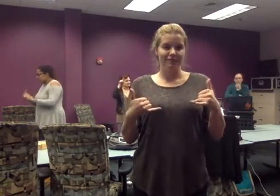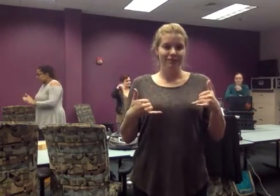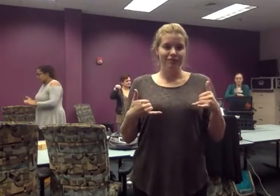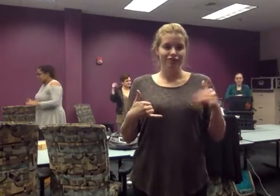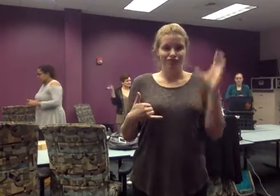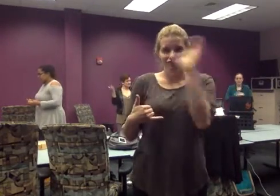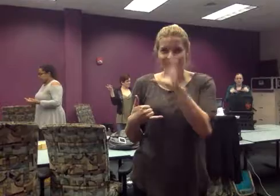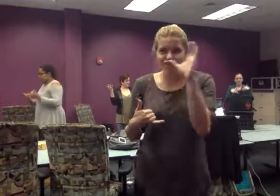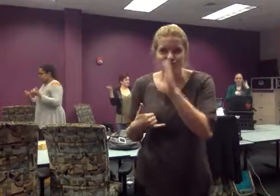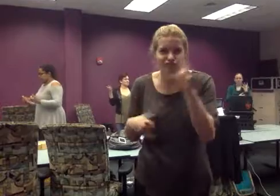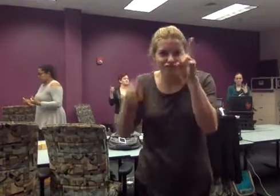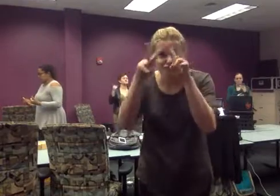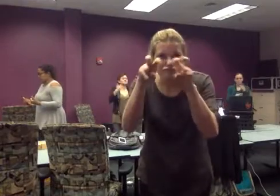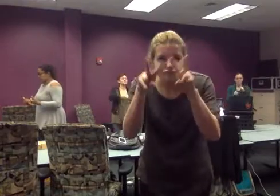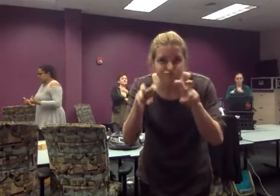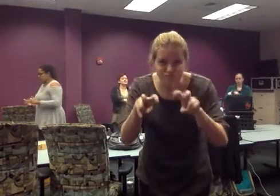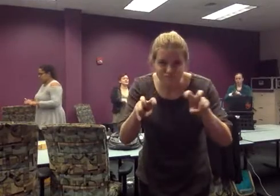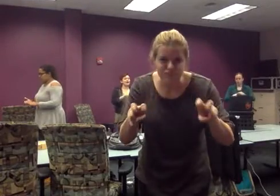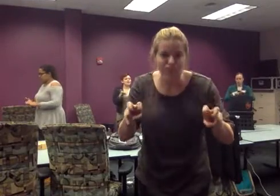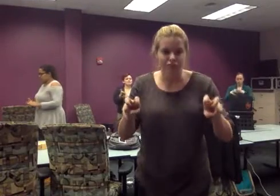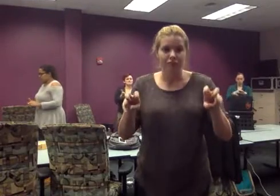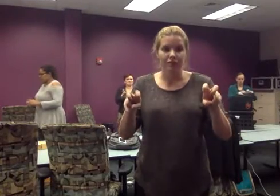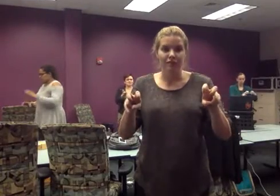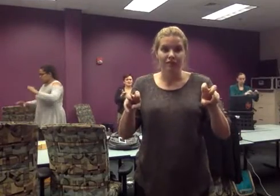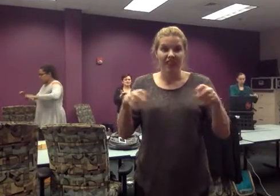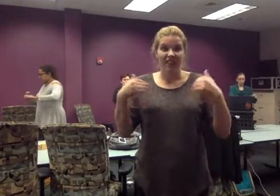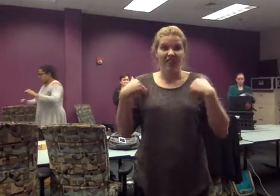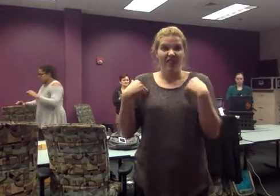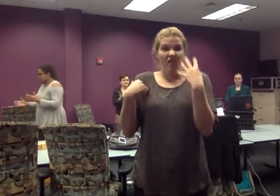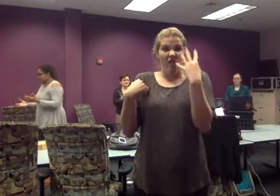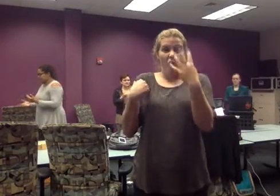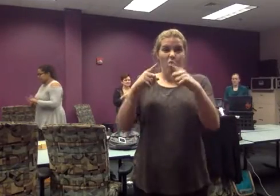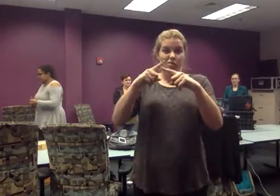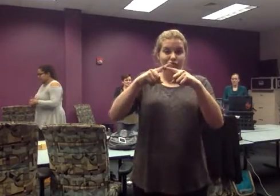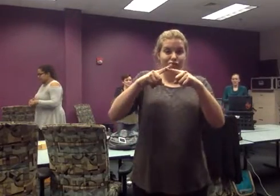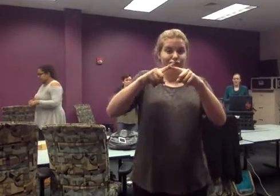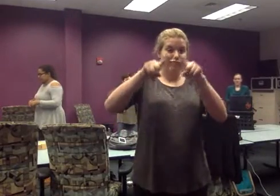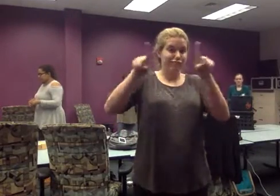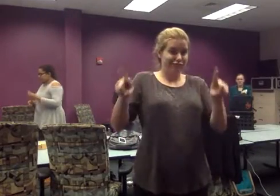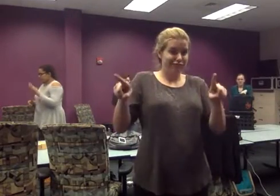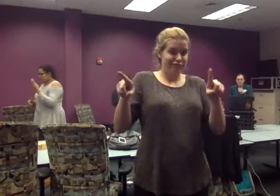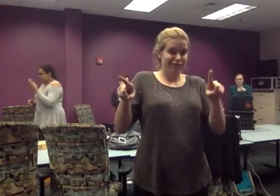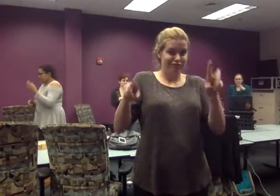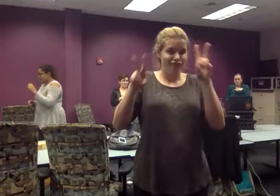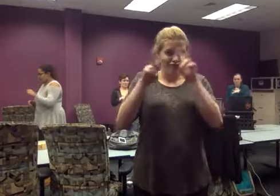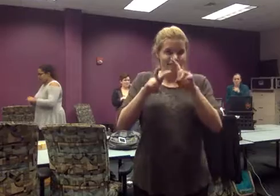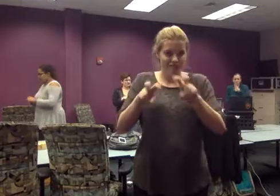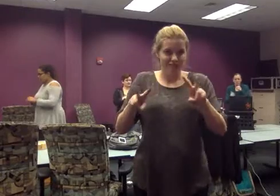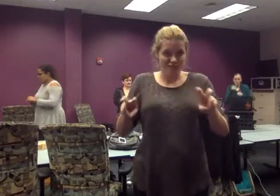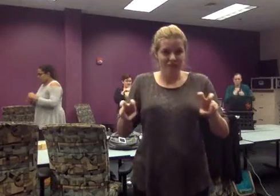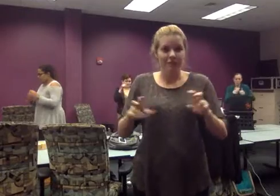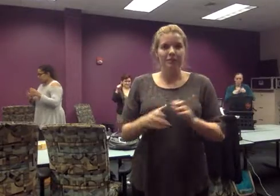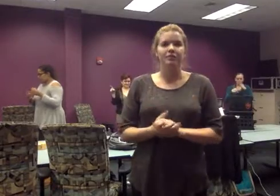solutions, and we're going to see if you can identify which areas of the tongue you